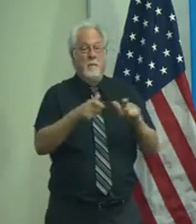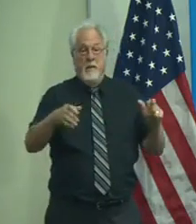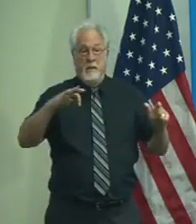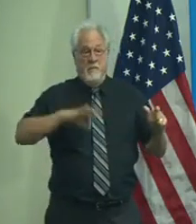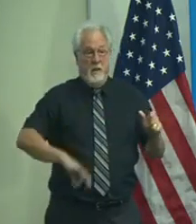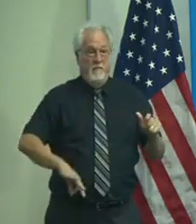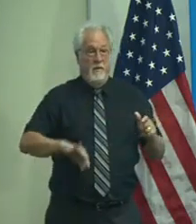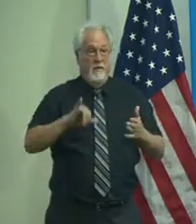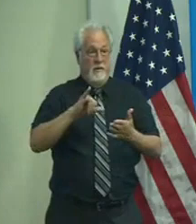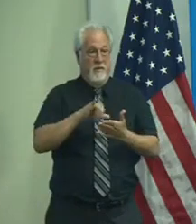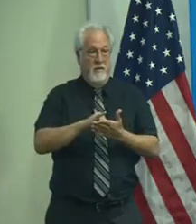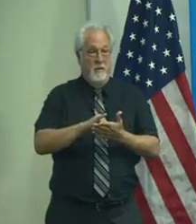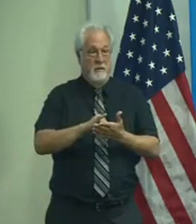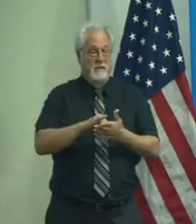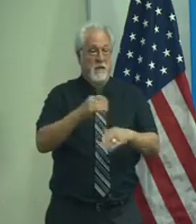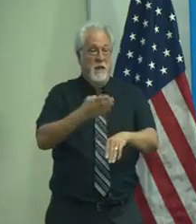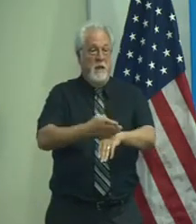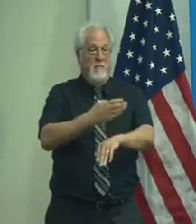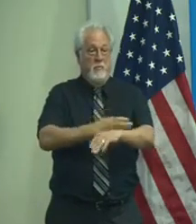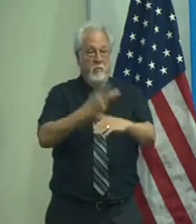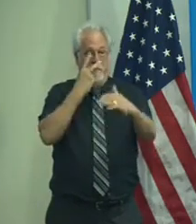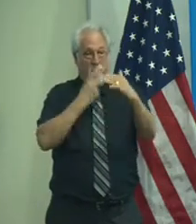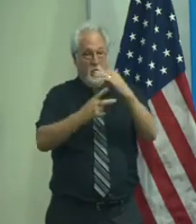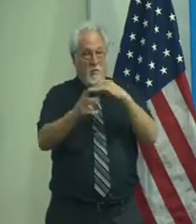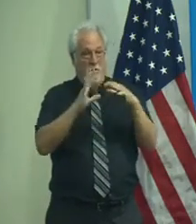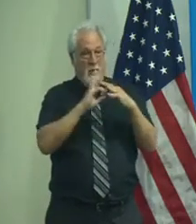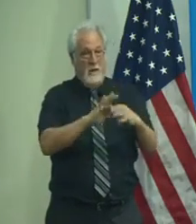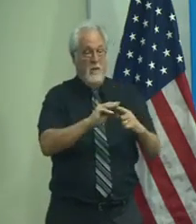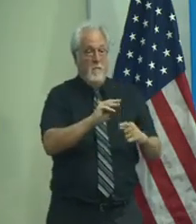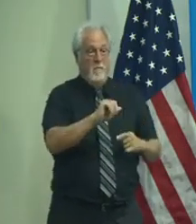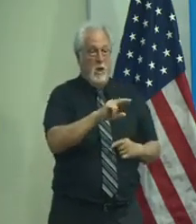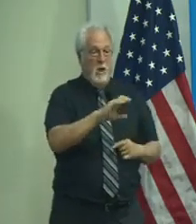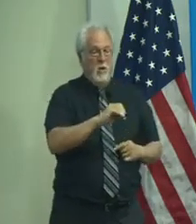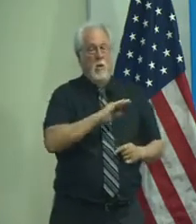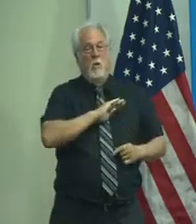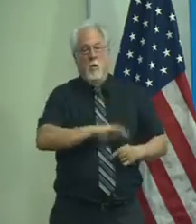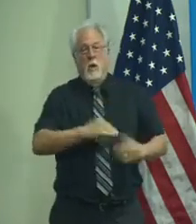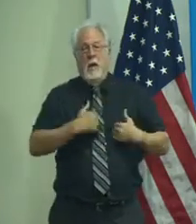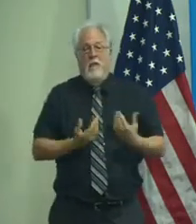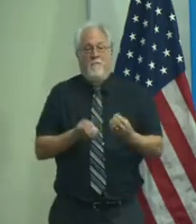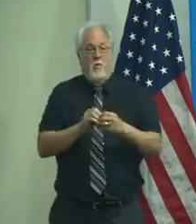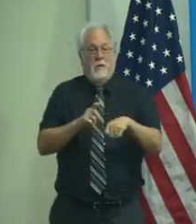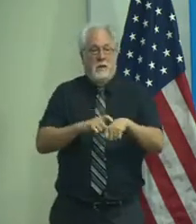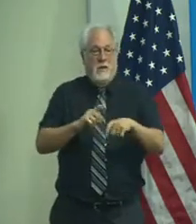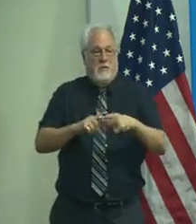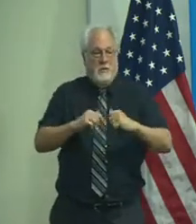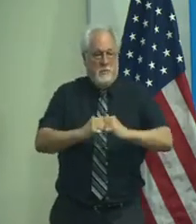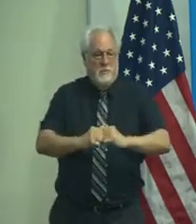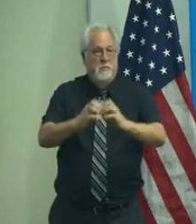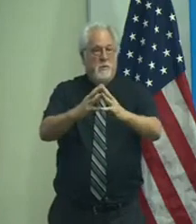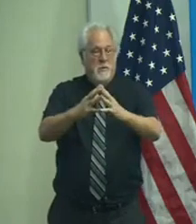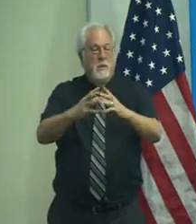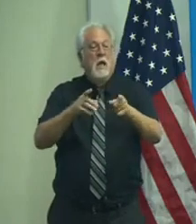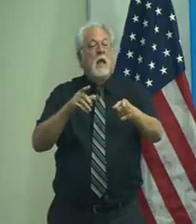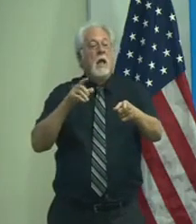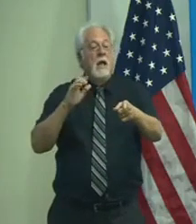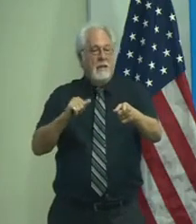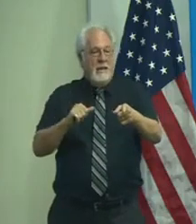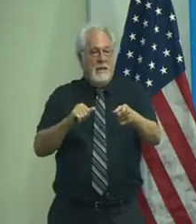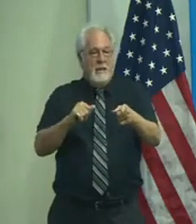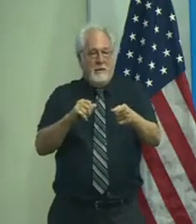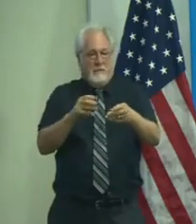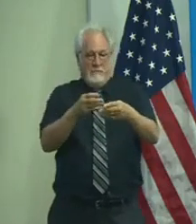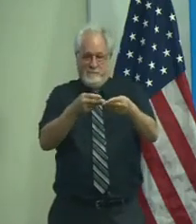benefits of the improved forecast related to Marco is we have more time to put this into play, and we can also refine